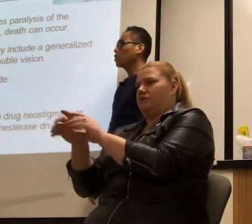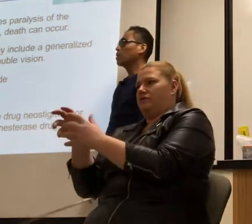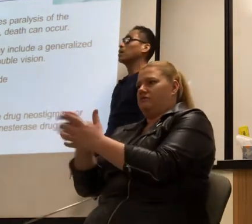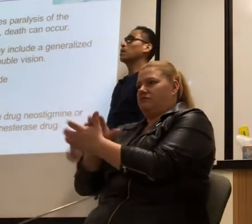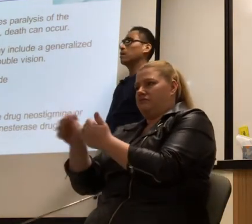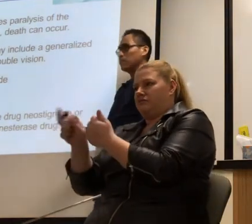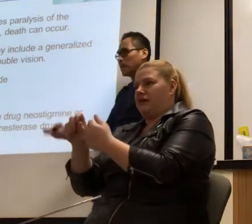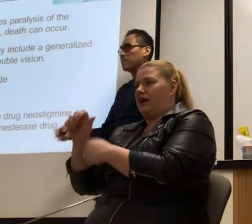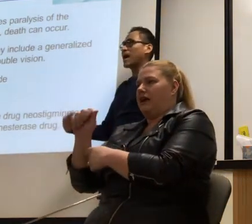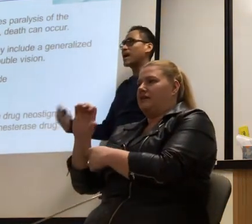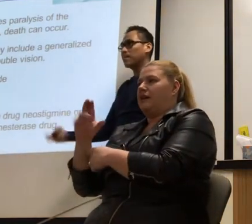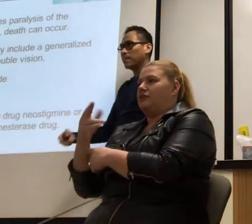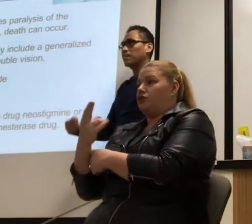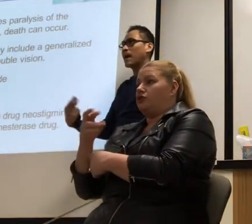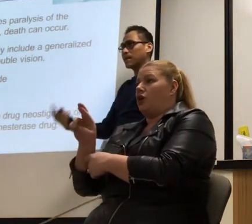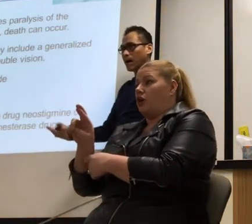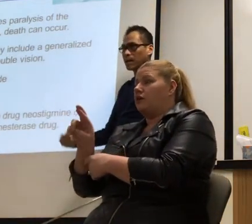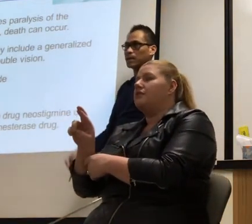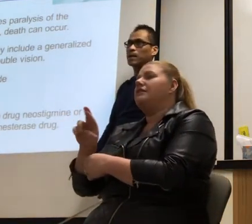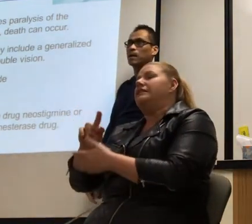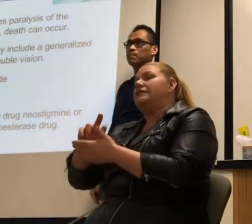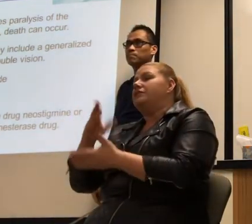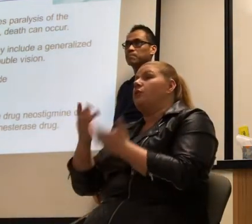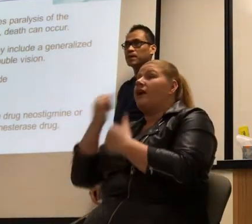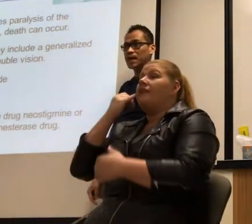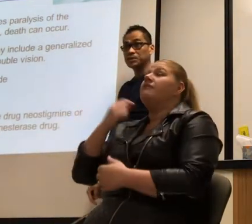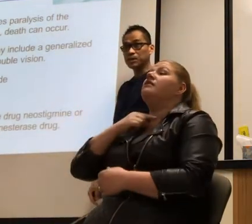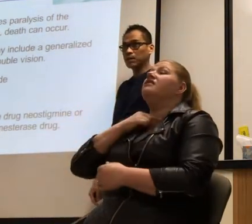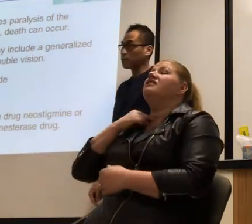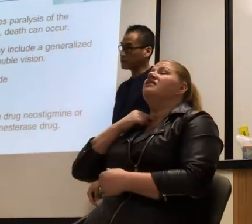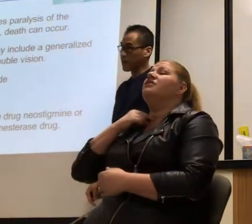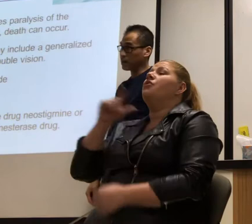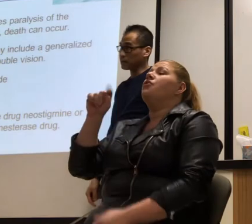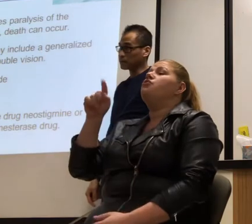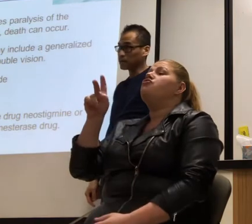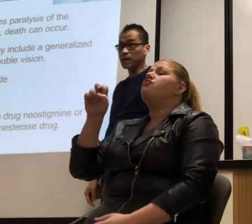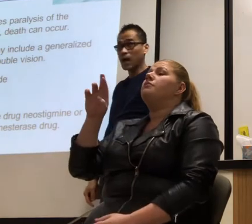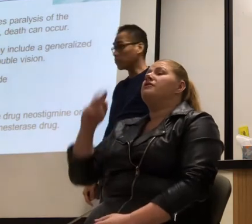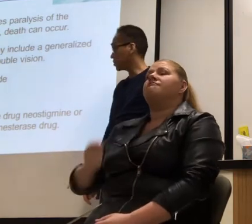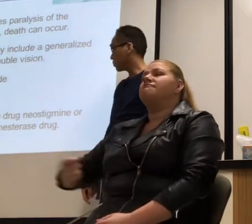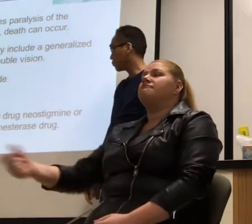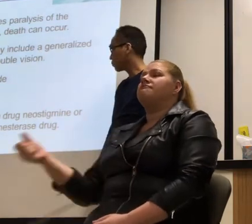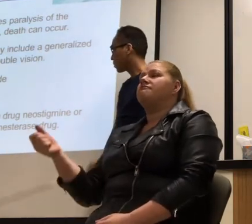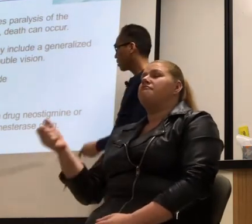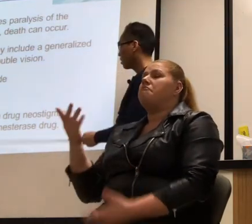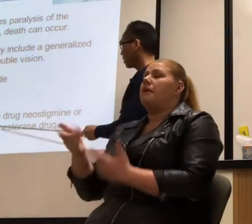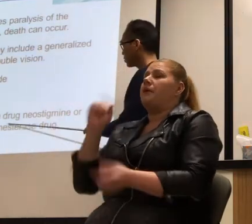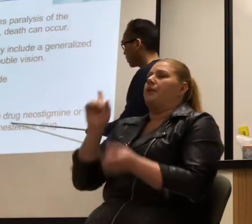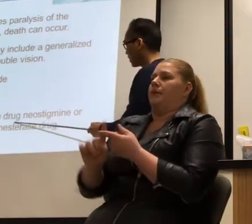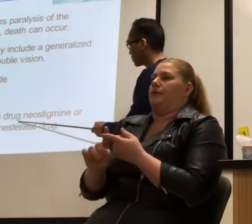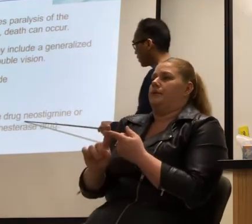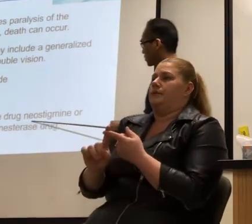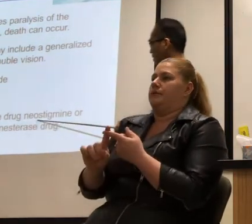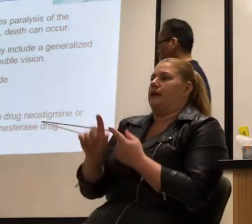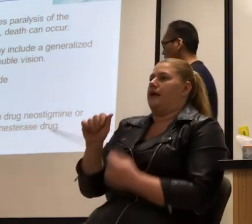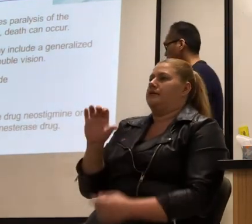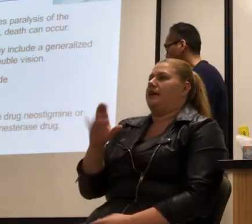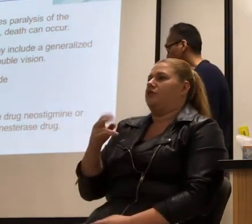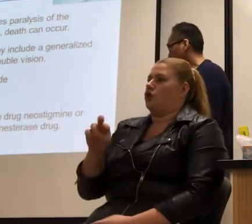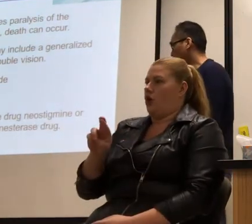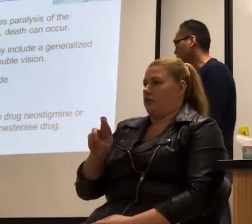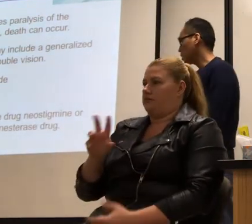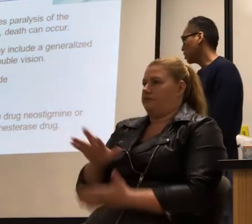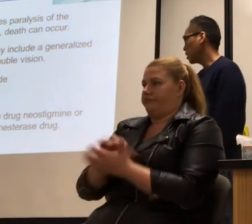tumor, maybe the antibody against it goes down and kind of helps you. So administration of